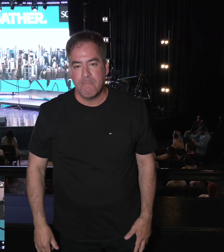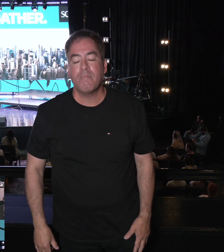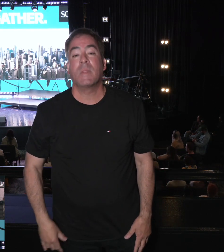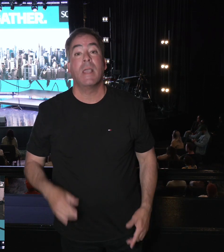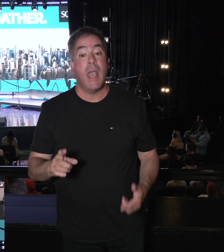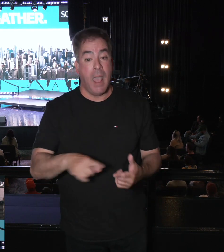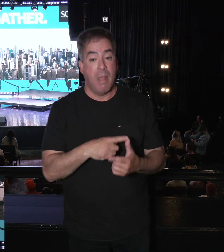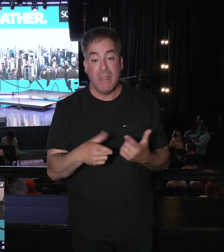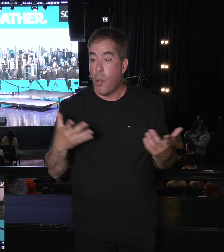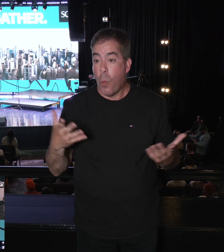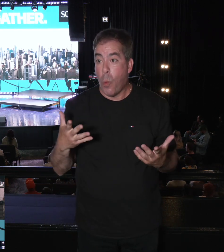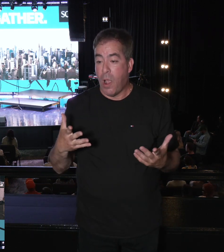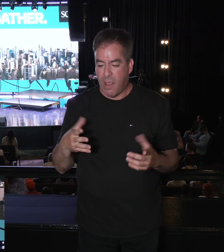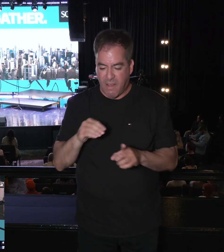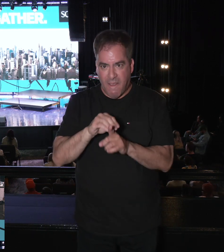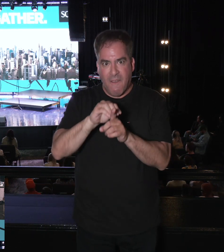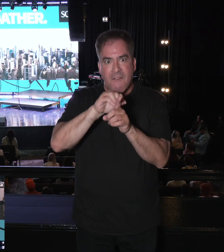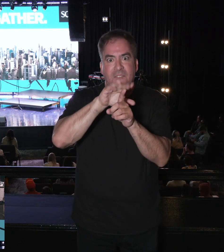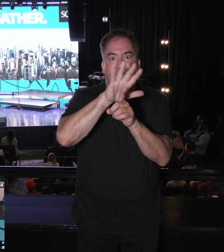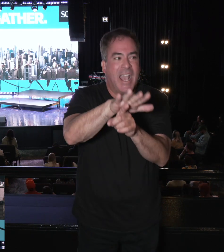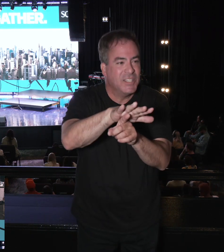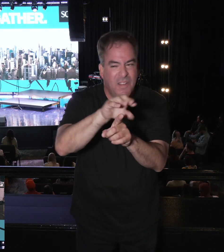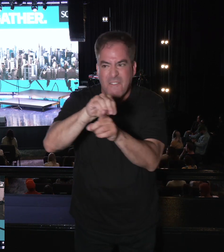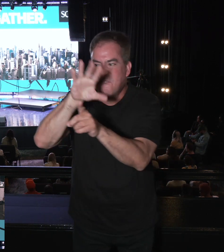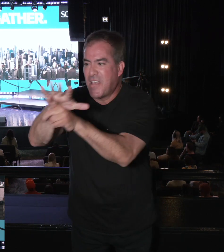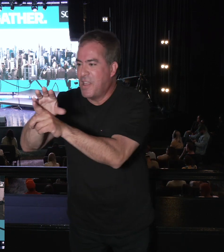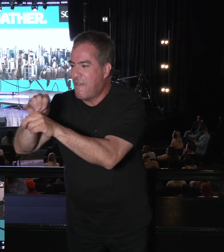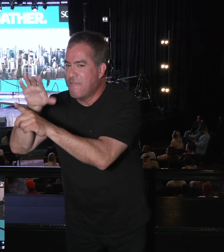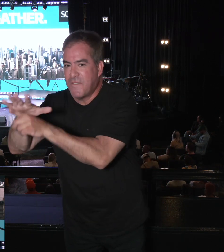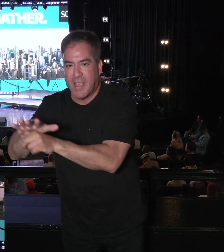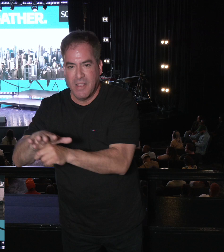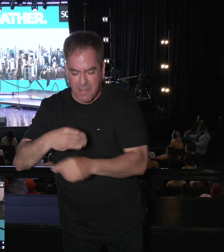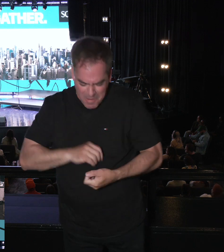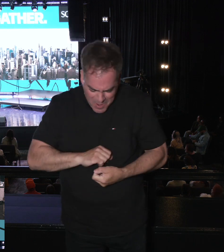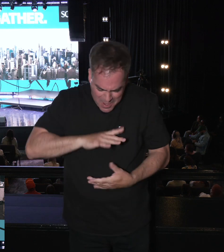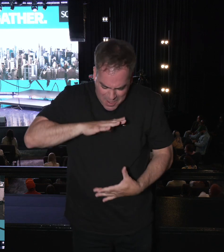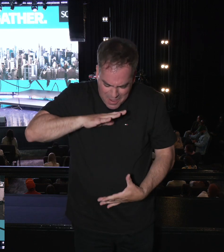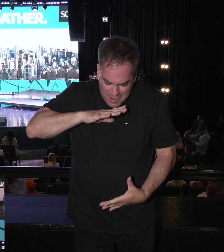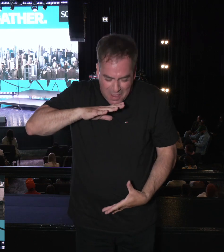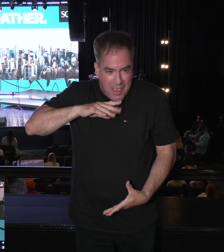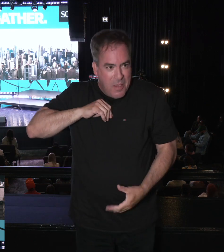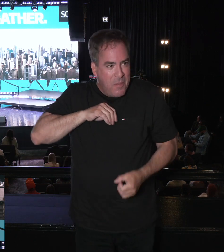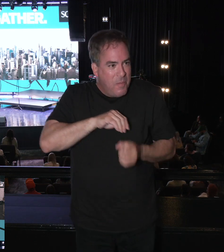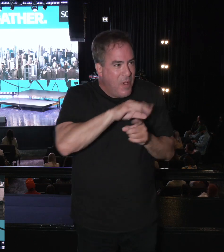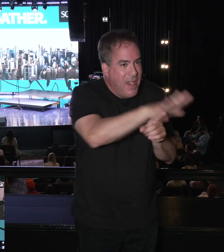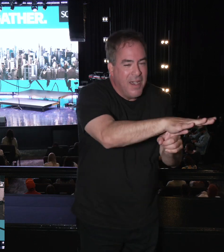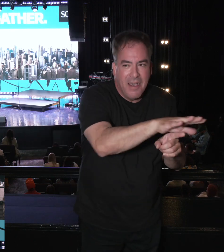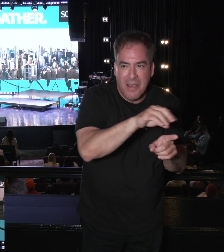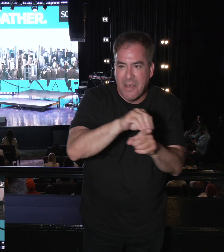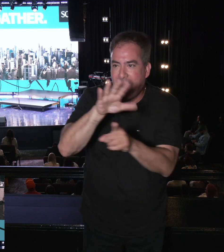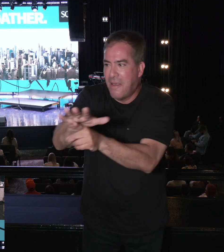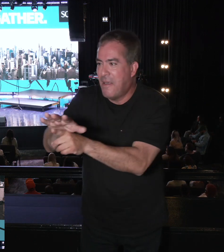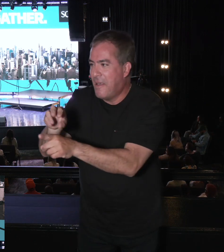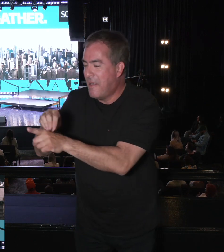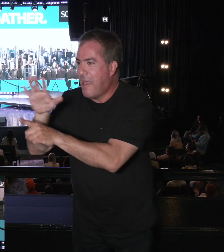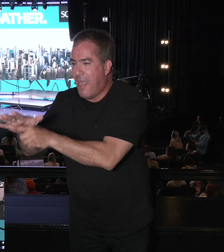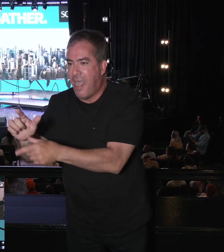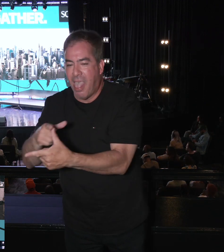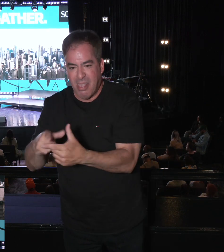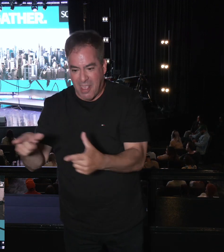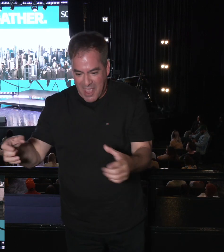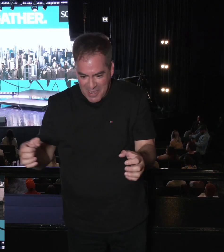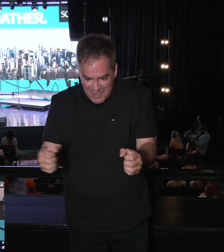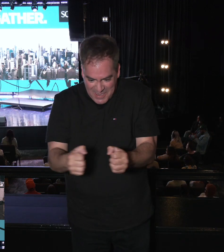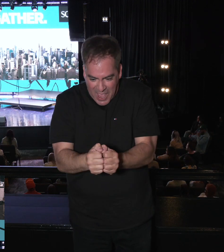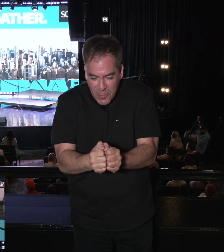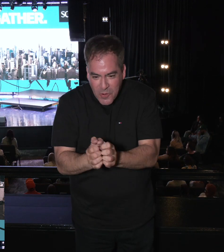And then it affects the whole house. It fills me and it spills onto them. Then they gathered